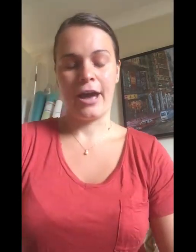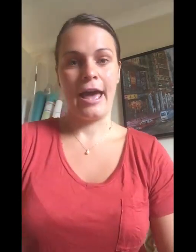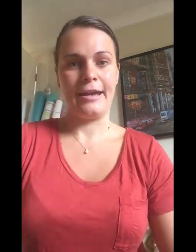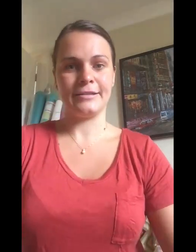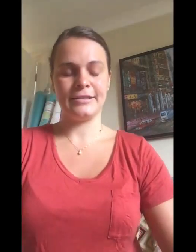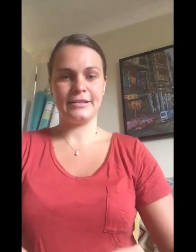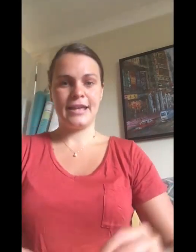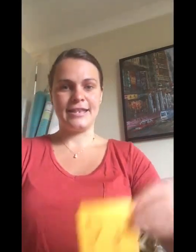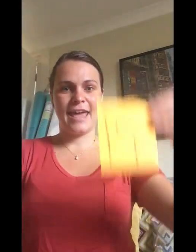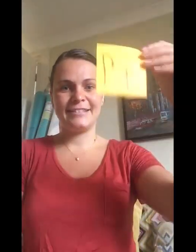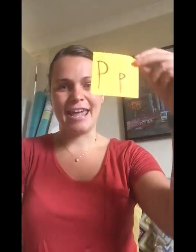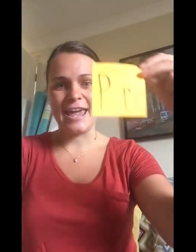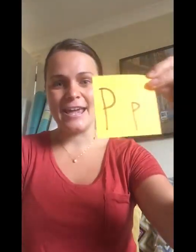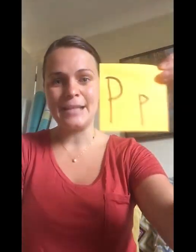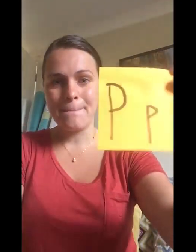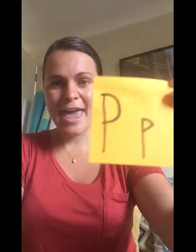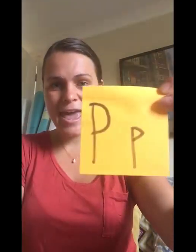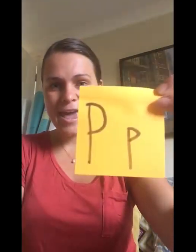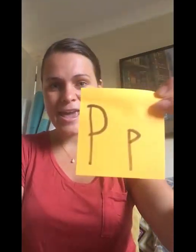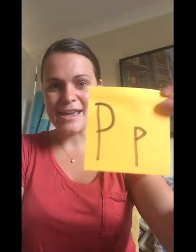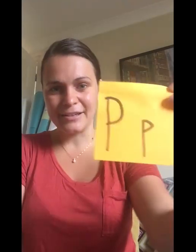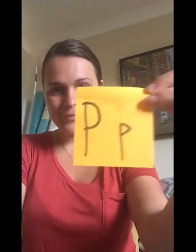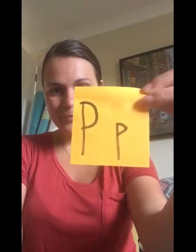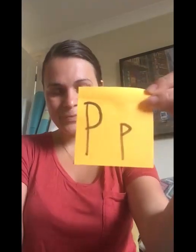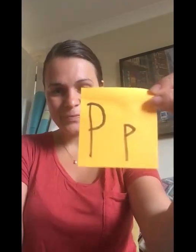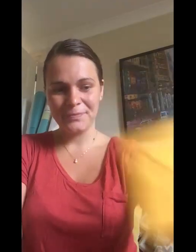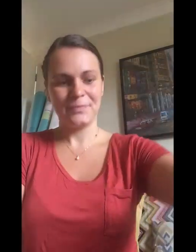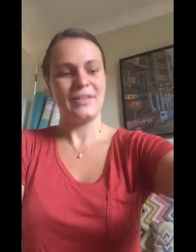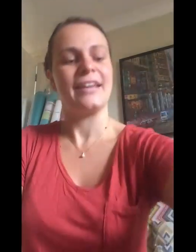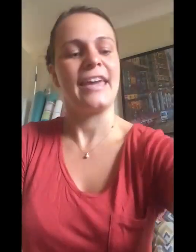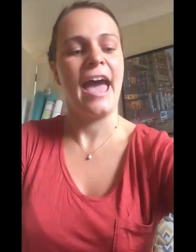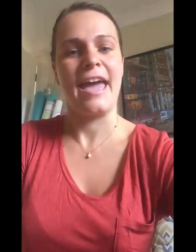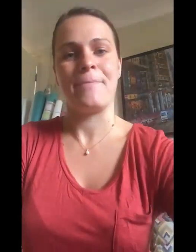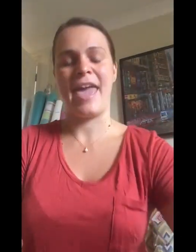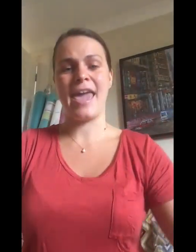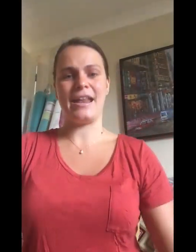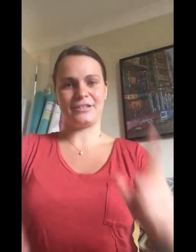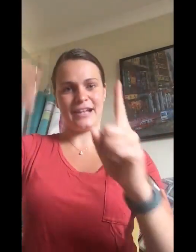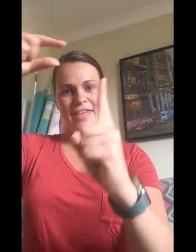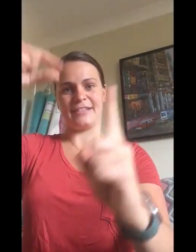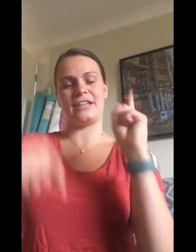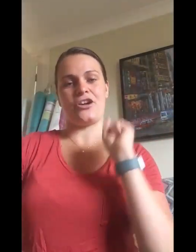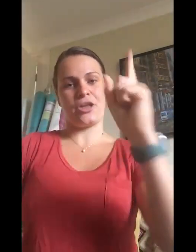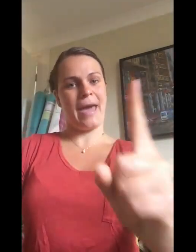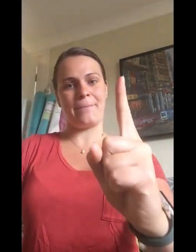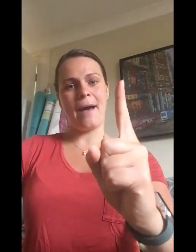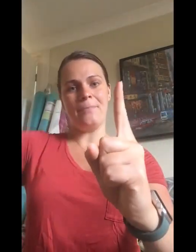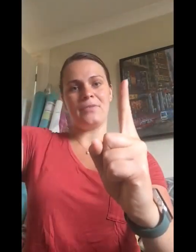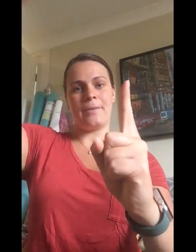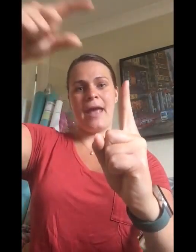Okay, next is P. Okay, P looks like this. So you've got your paper, your pen